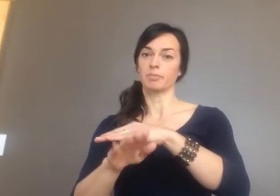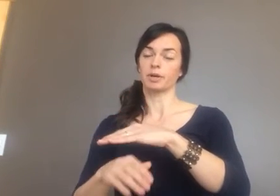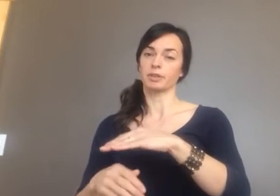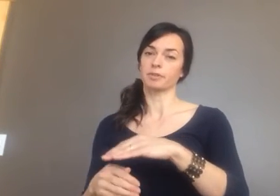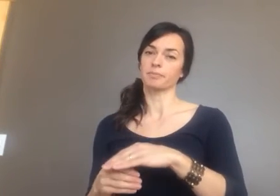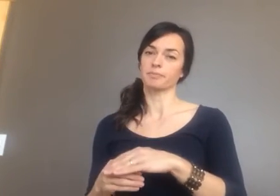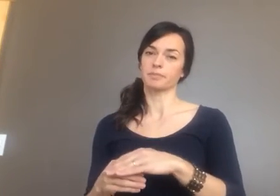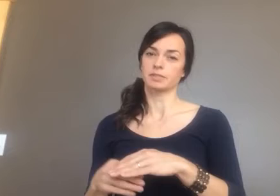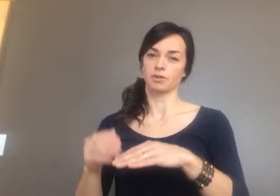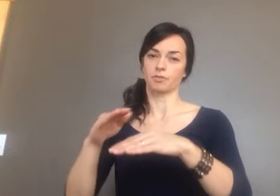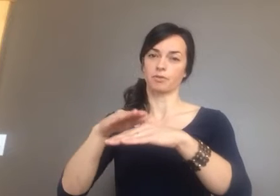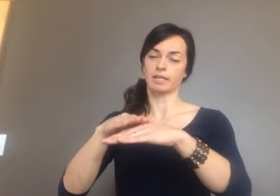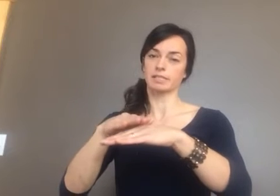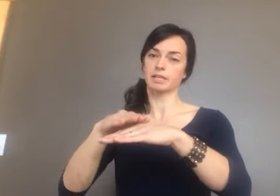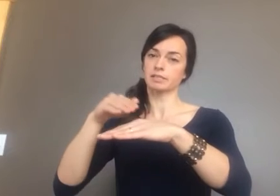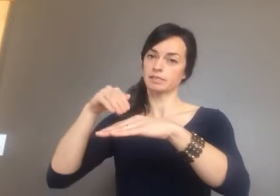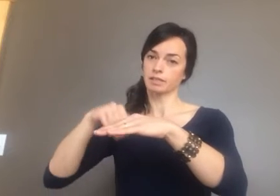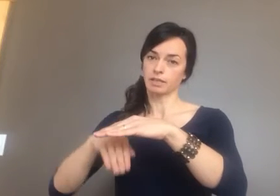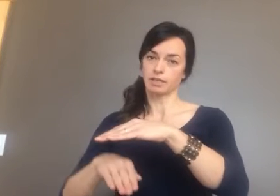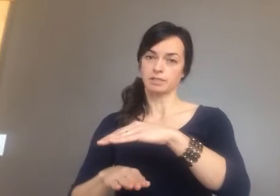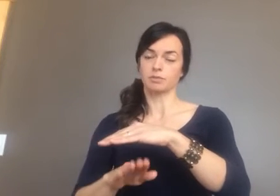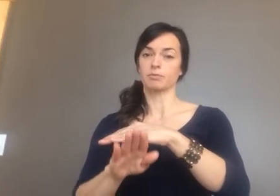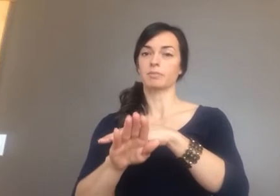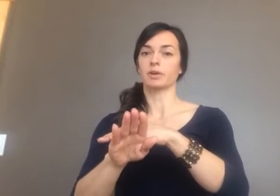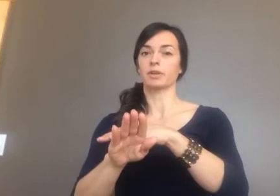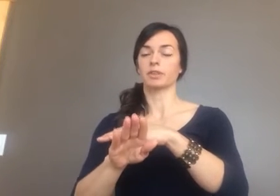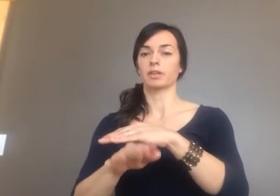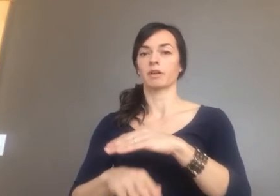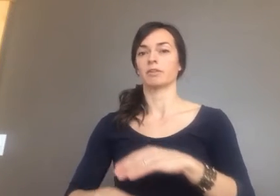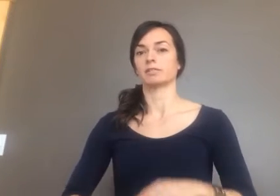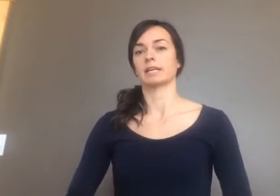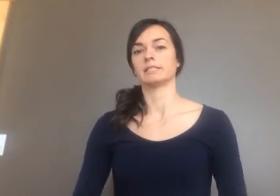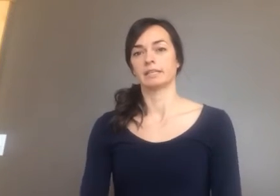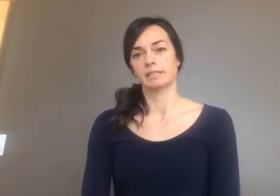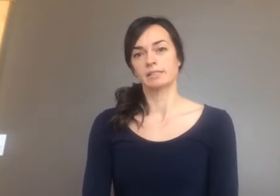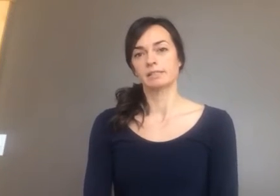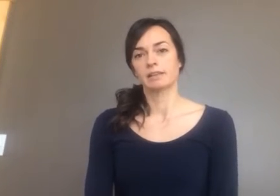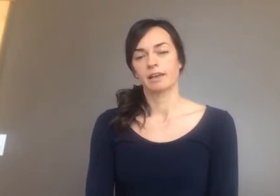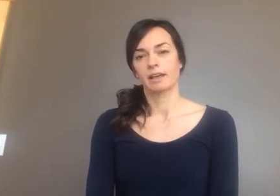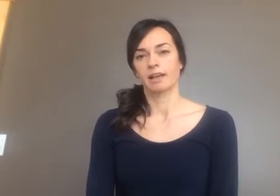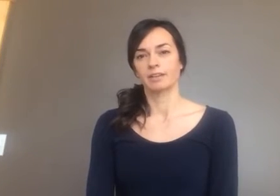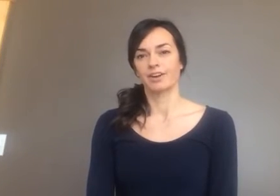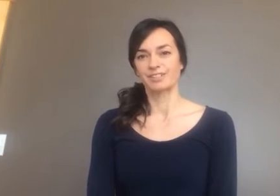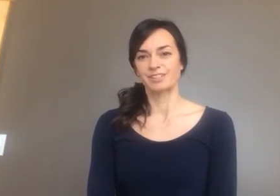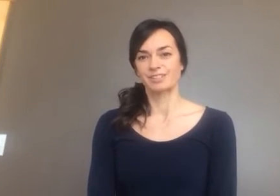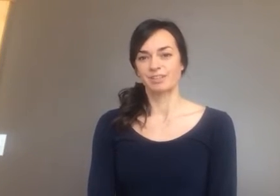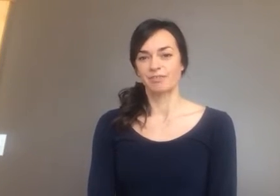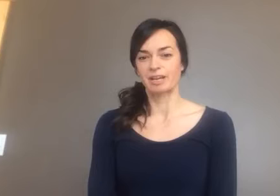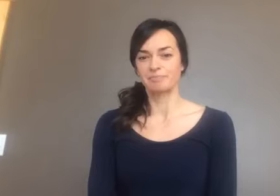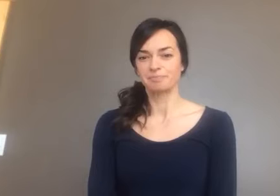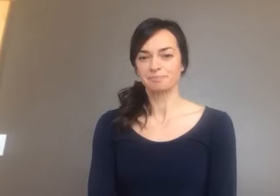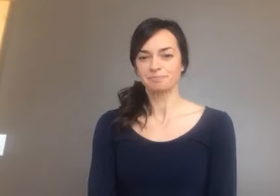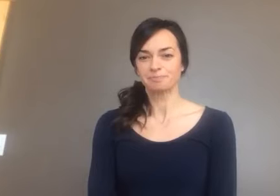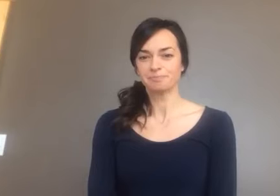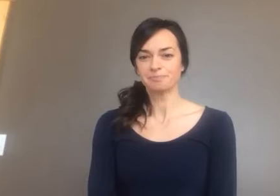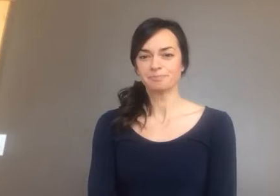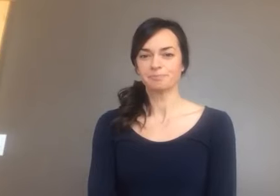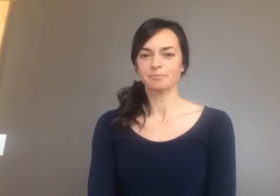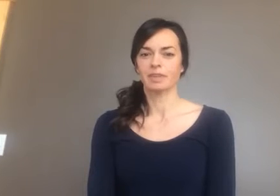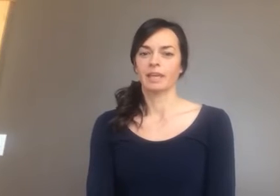rebirth. So for Renaissance, it's the rebirth of those ideas and arts and discovery.